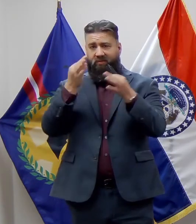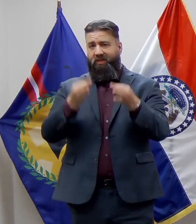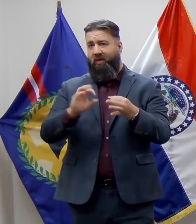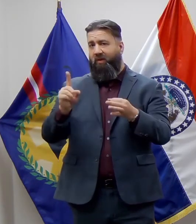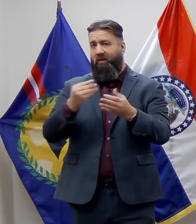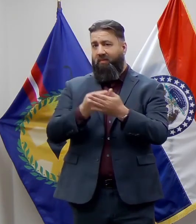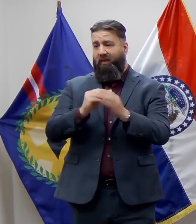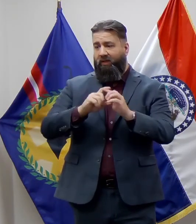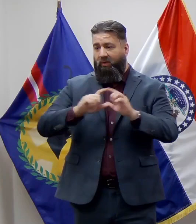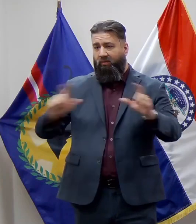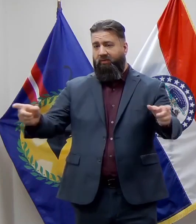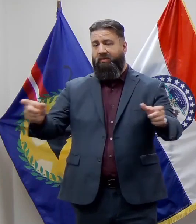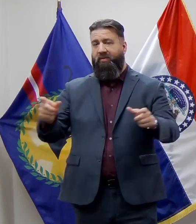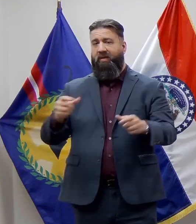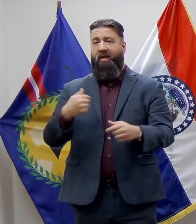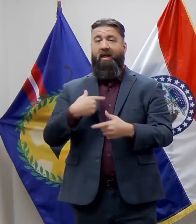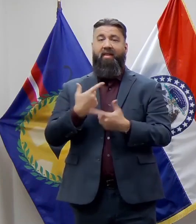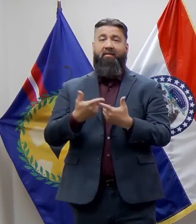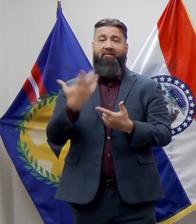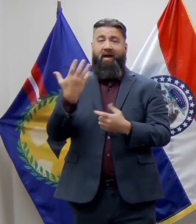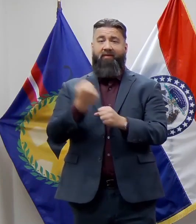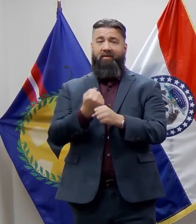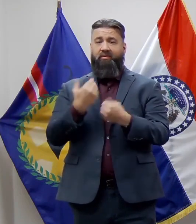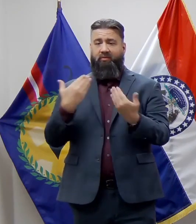and 5 years to get them spent.